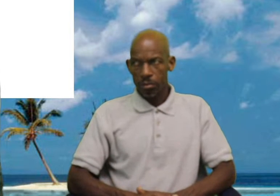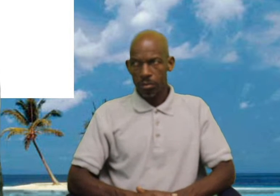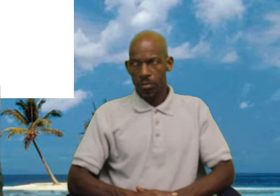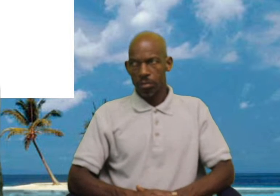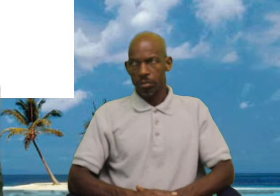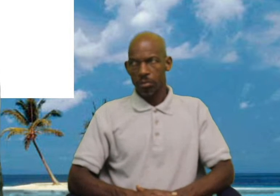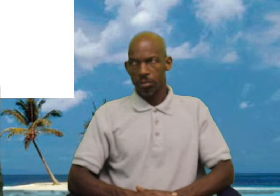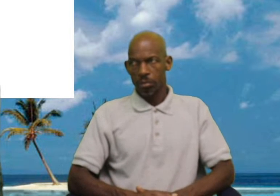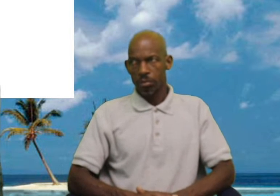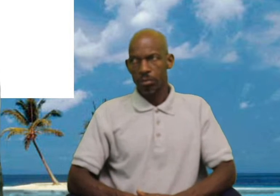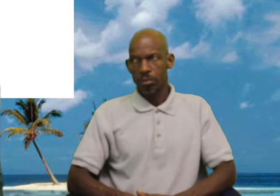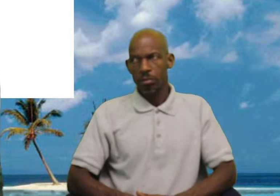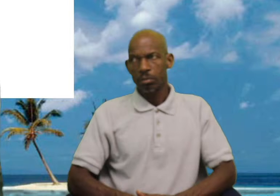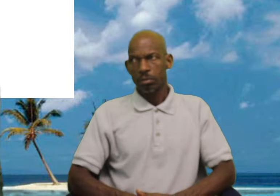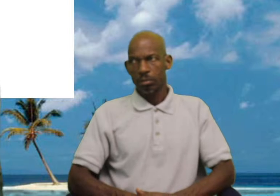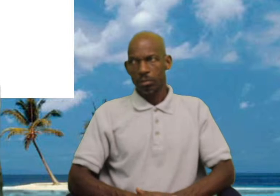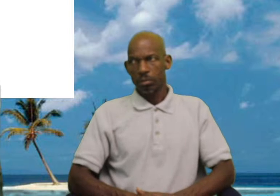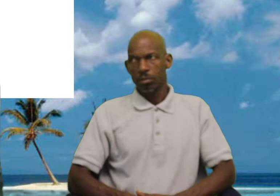this side.